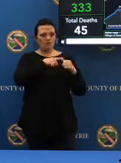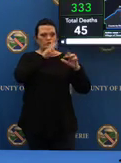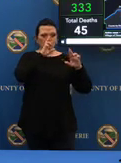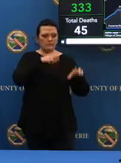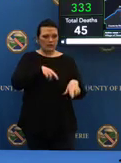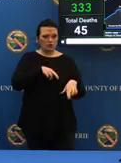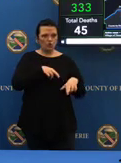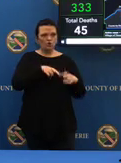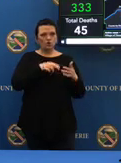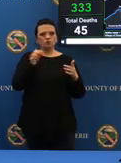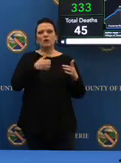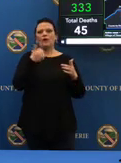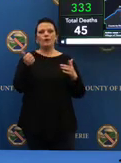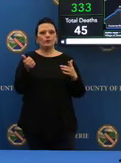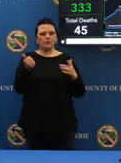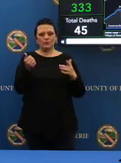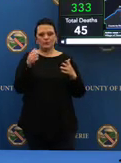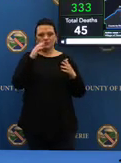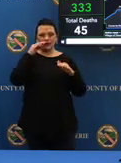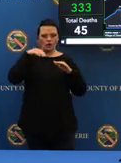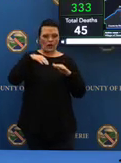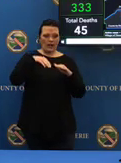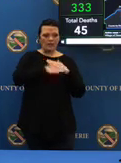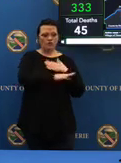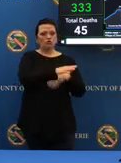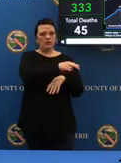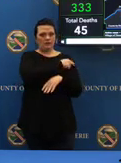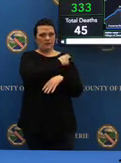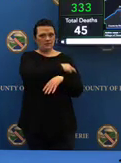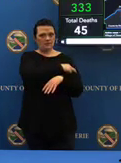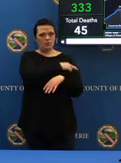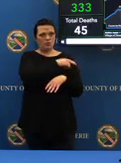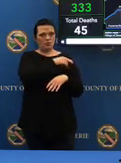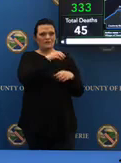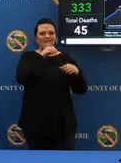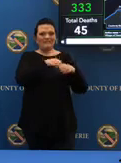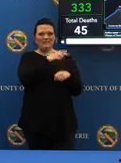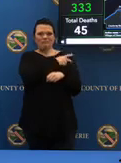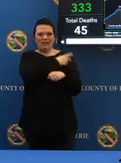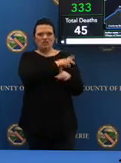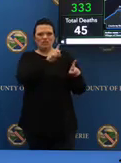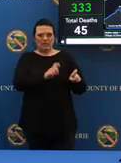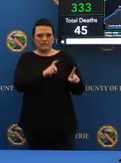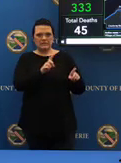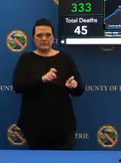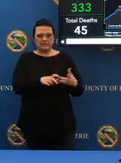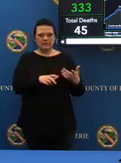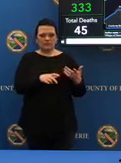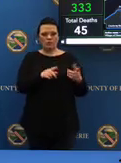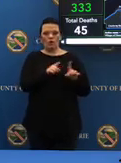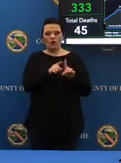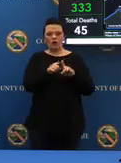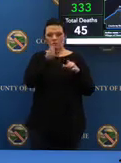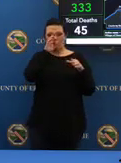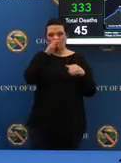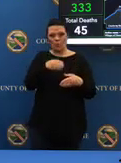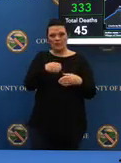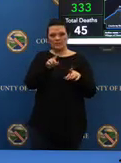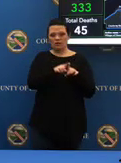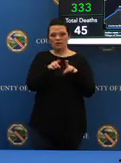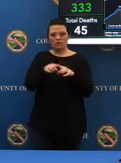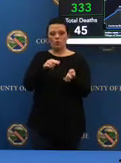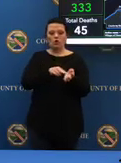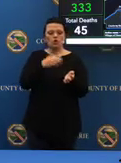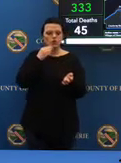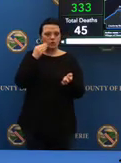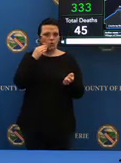responders, others that are entering hospitals, of course, as inpatients are being tested. We're also focusing as well on nursing